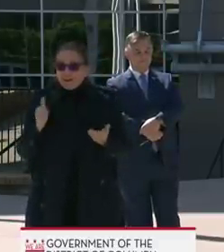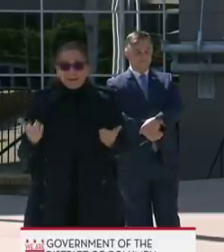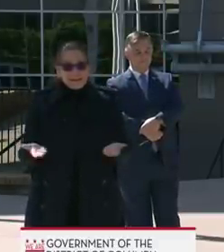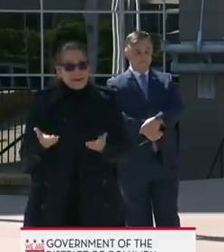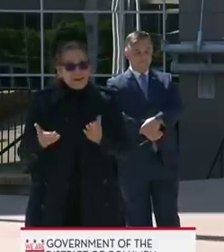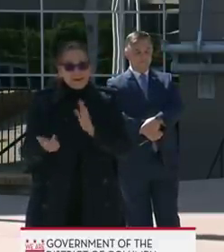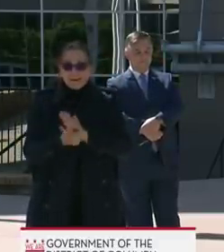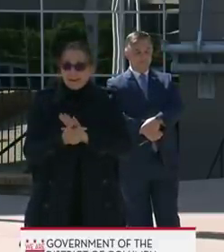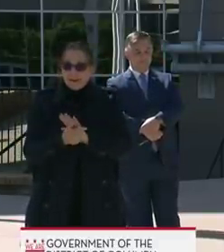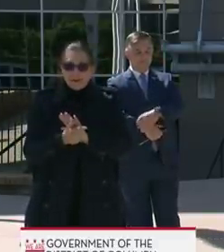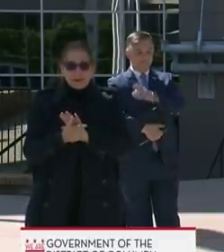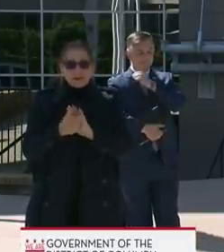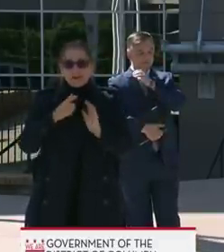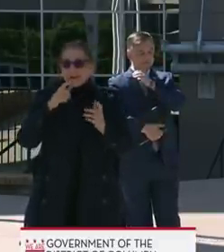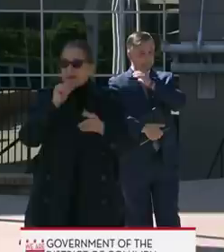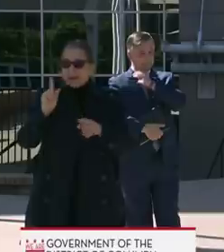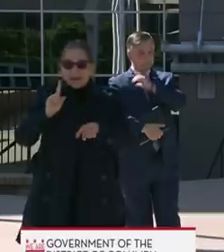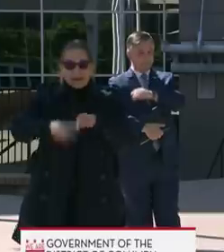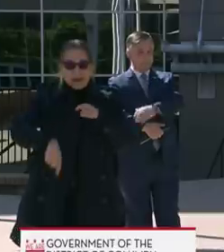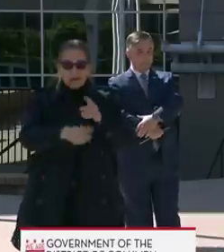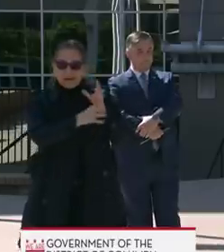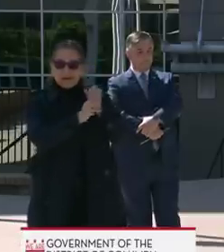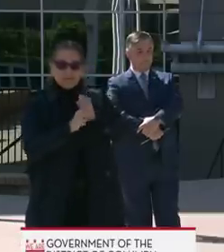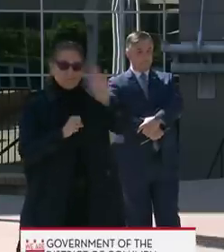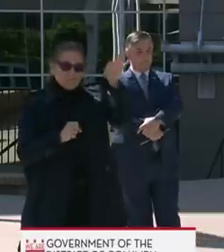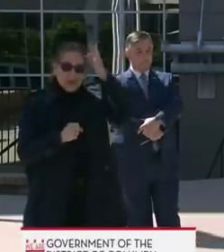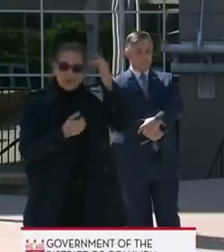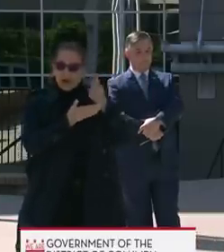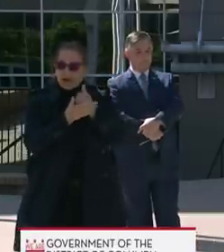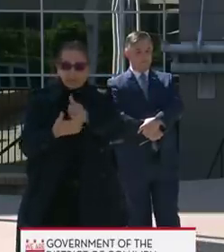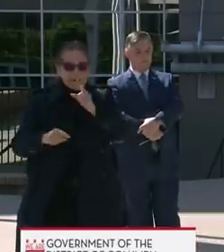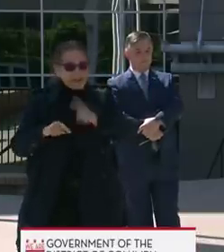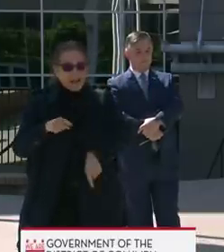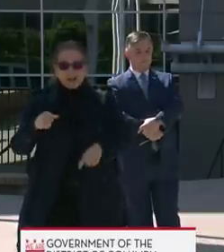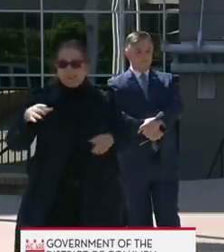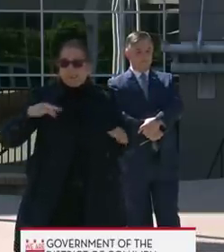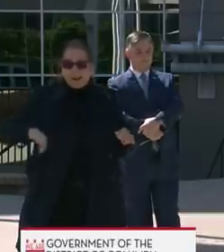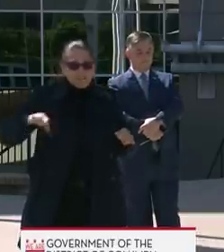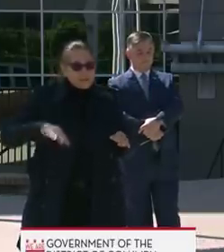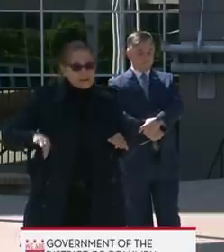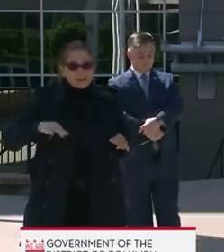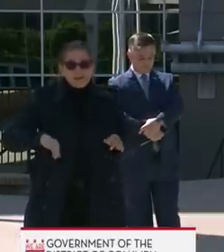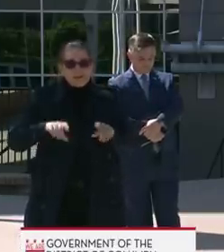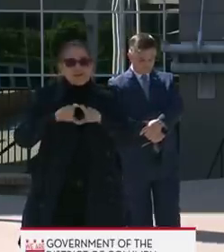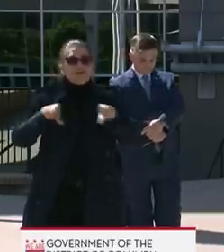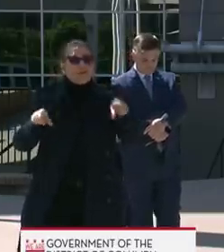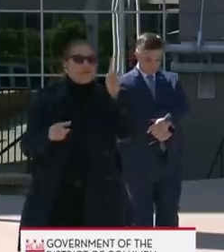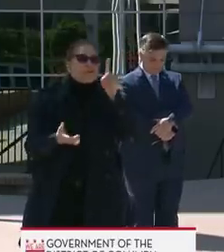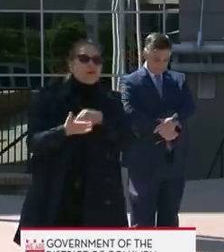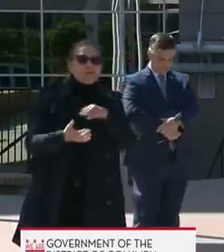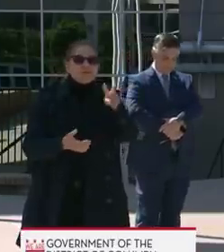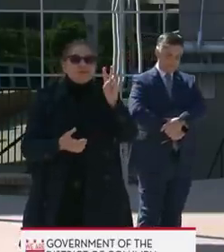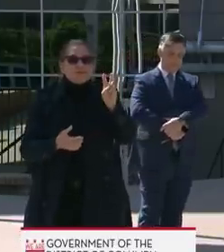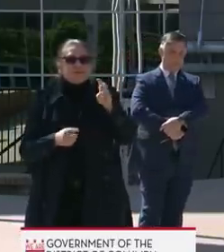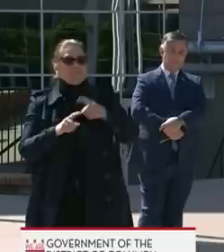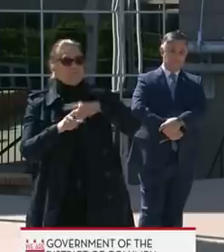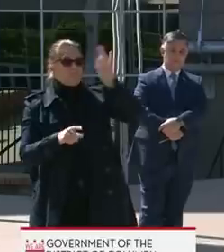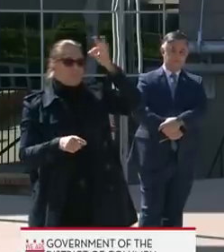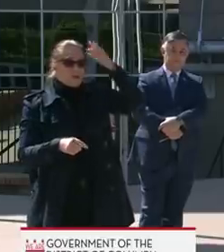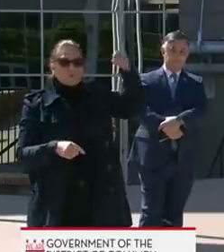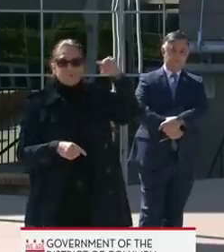already. They're not benefiting from the $1,200 payment from the federal government or the $600